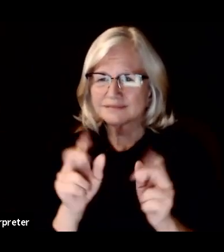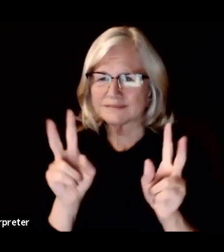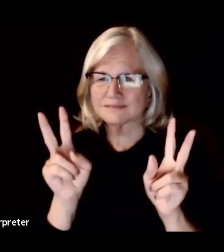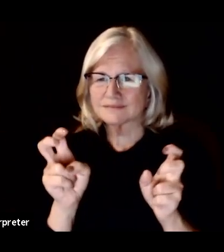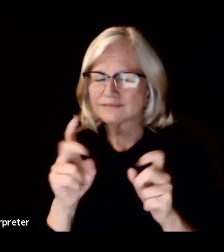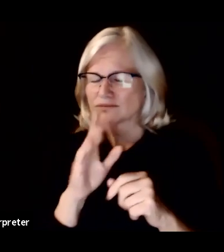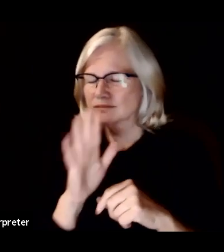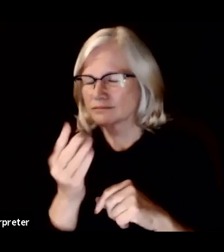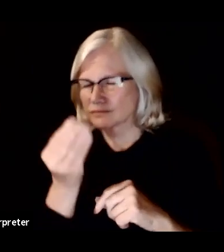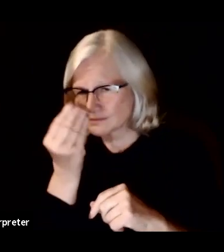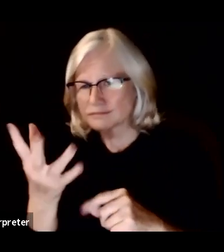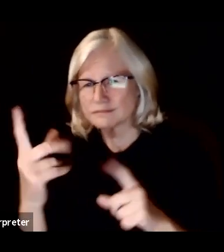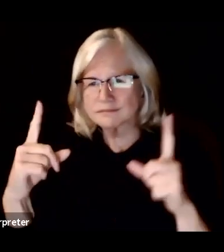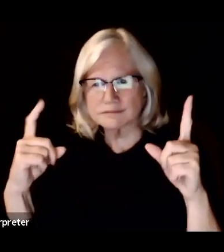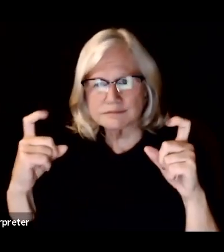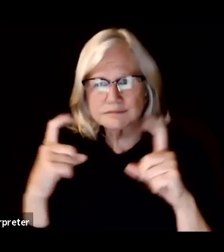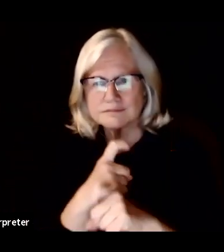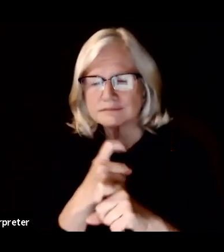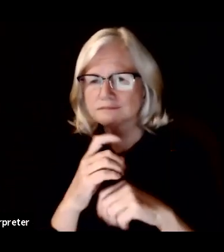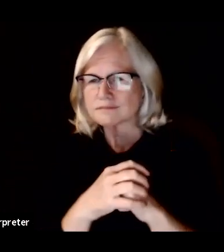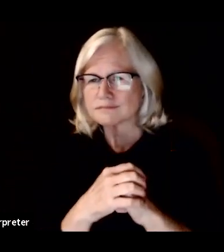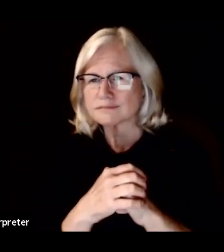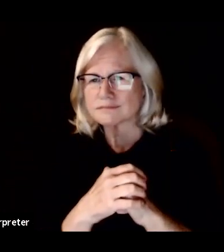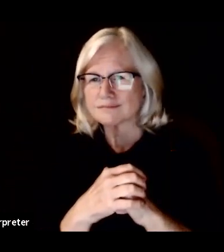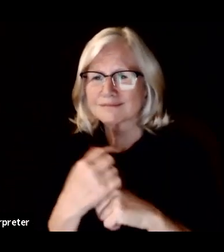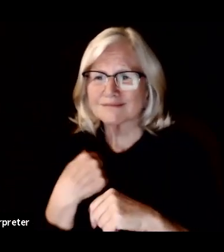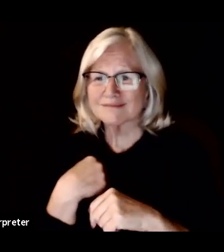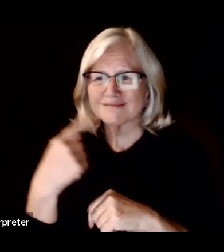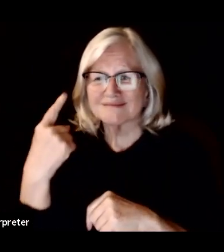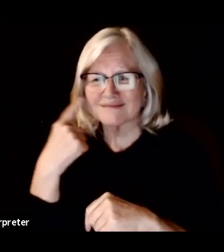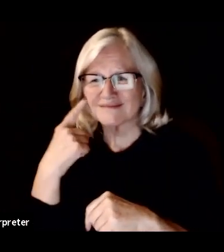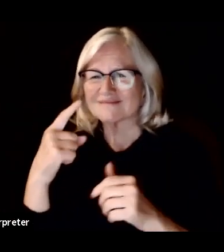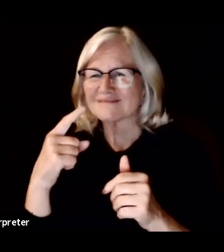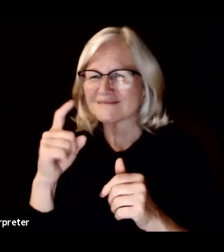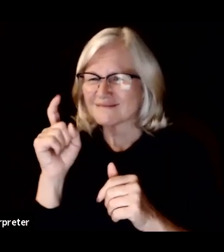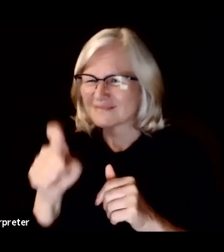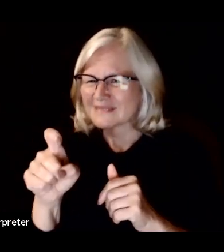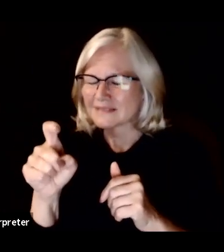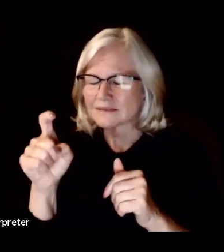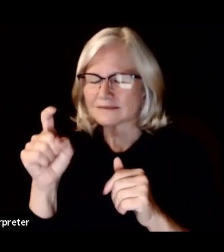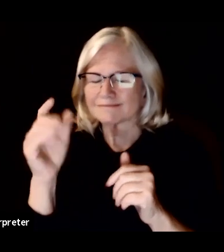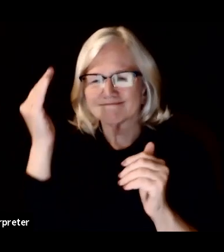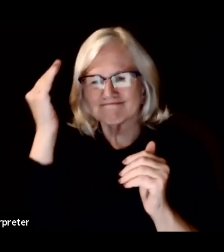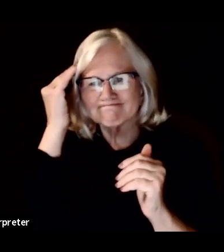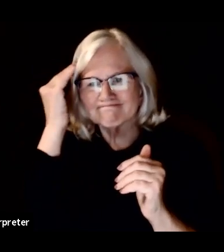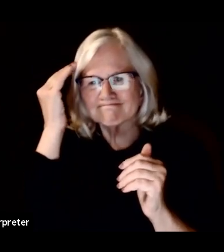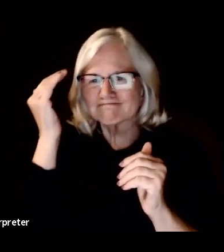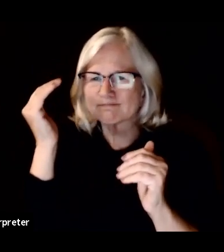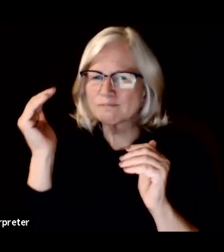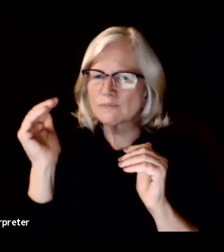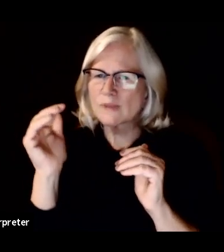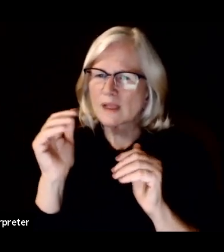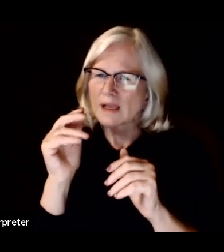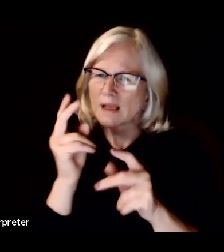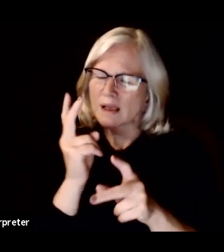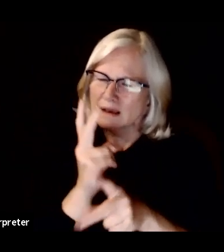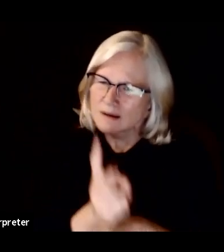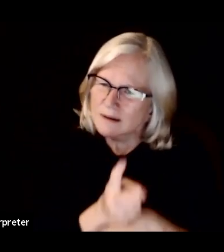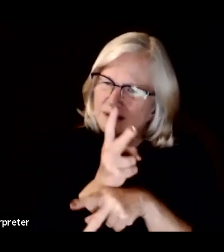I think we need to be mindful, and we need to continue to weigh how much viral activity there is in